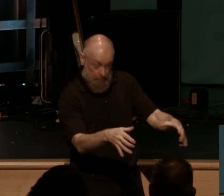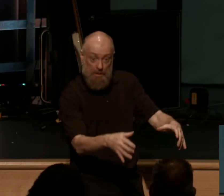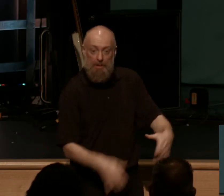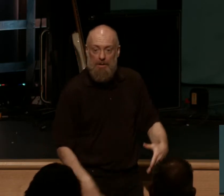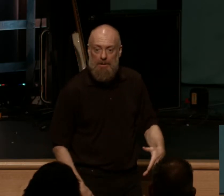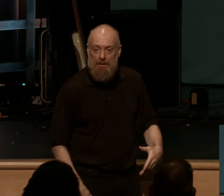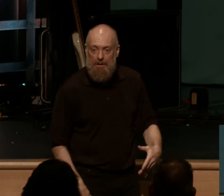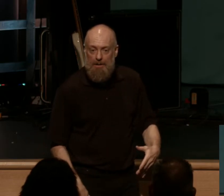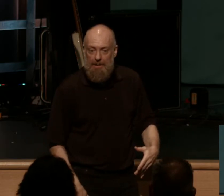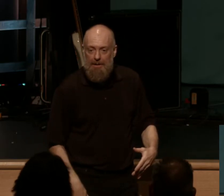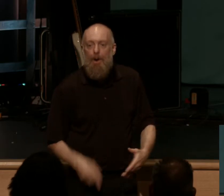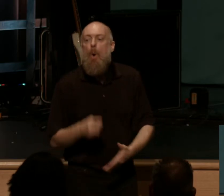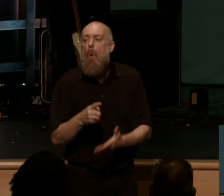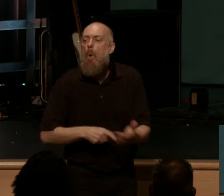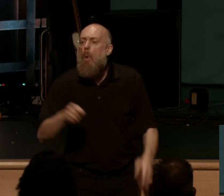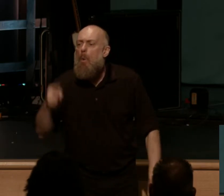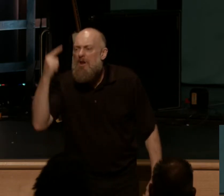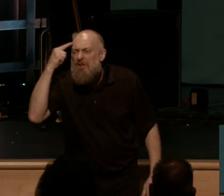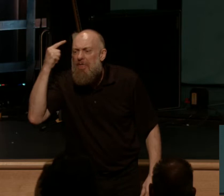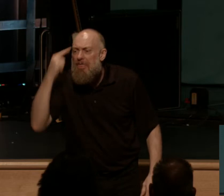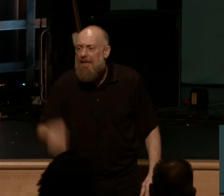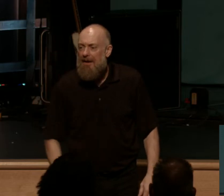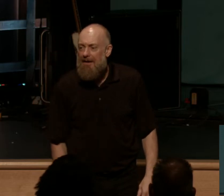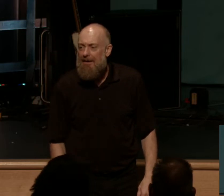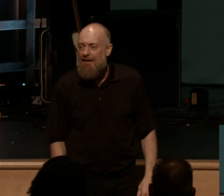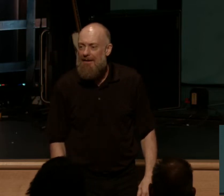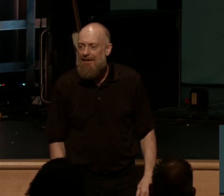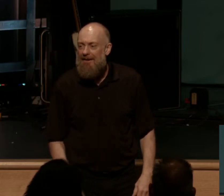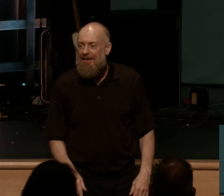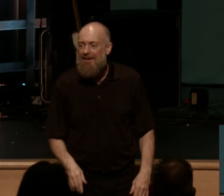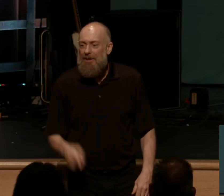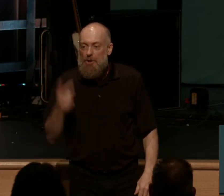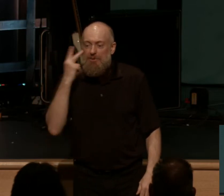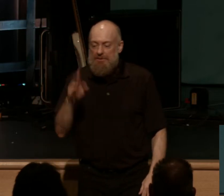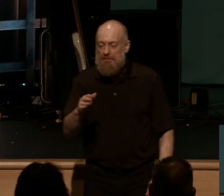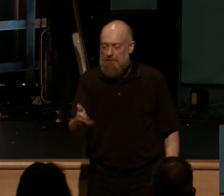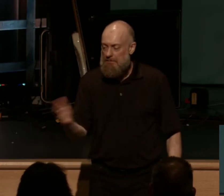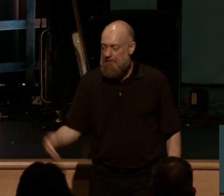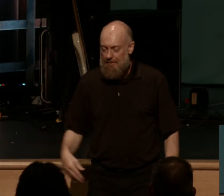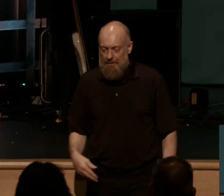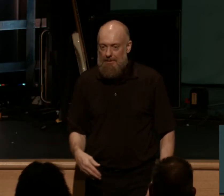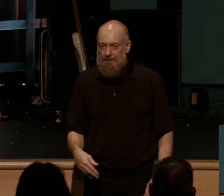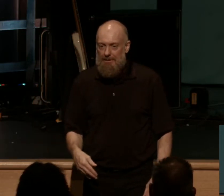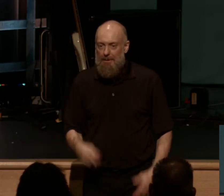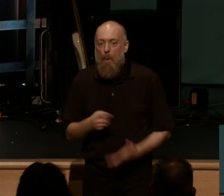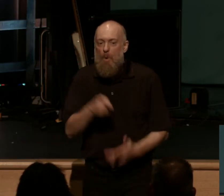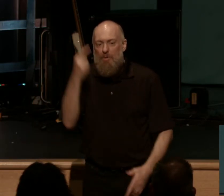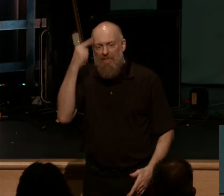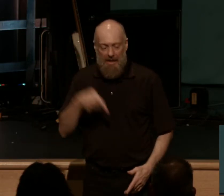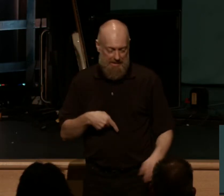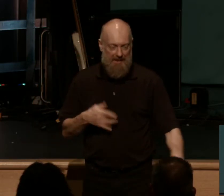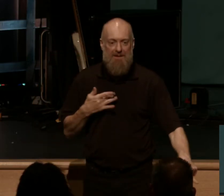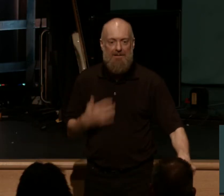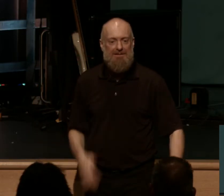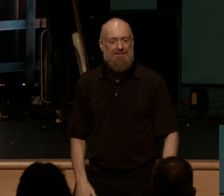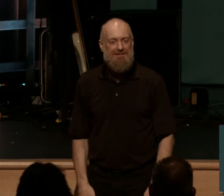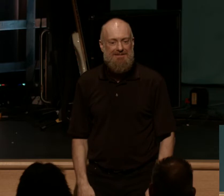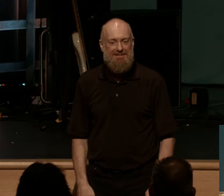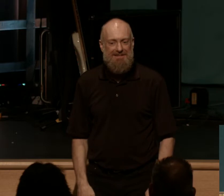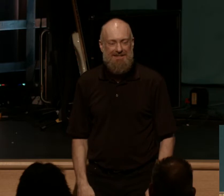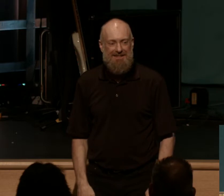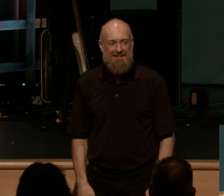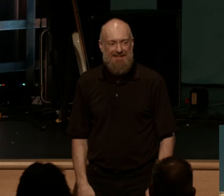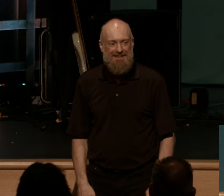you think all of a sudden you understand how God views sin within the church? I mean, honestly, can you? The text